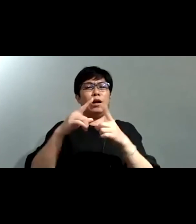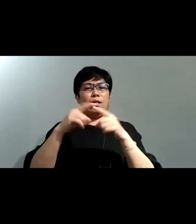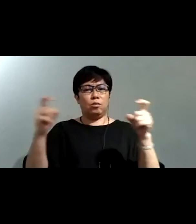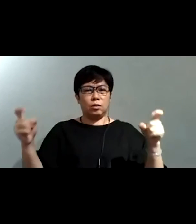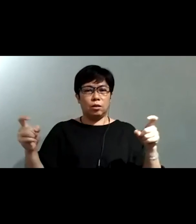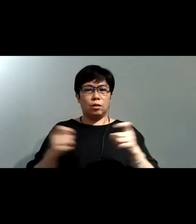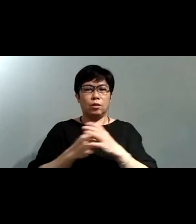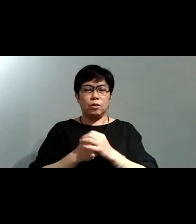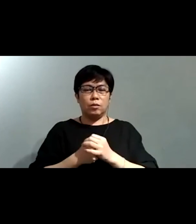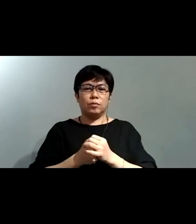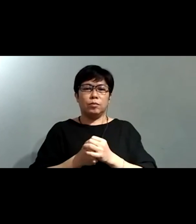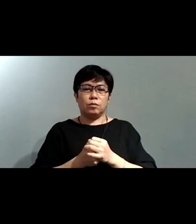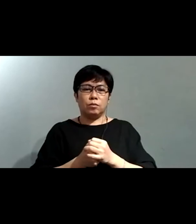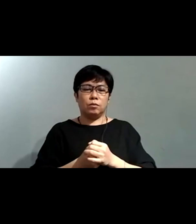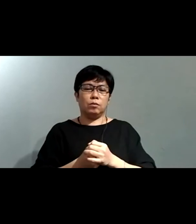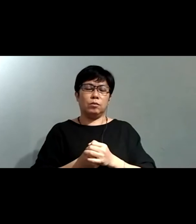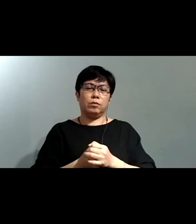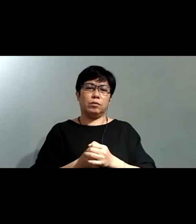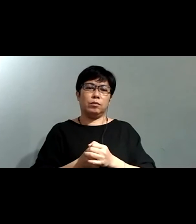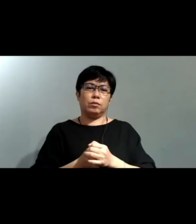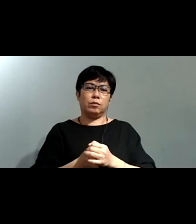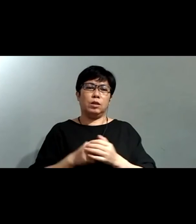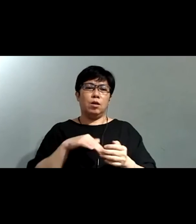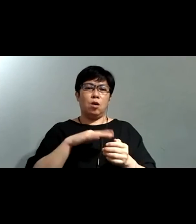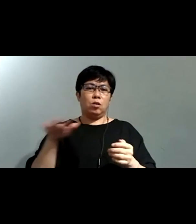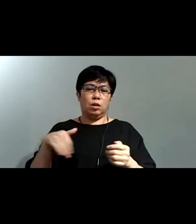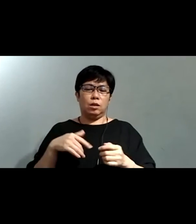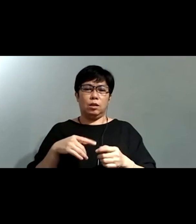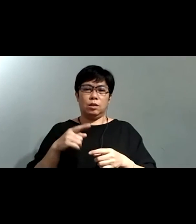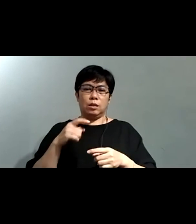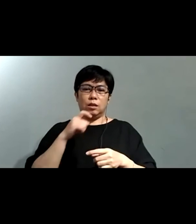have focused on 3 community problems like